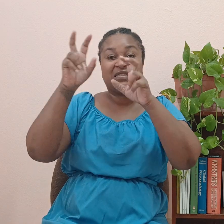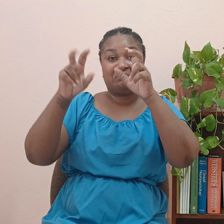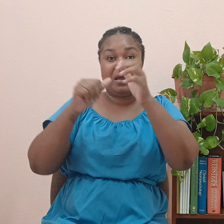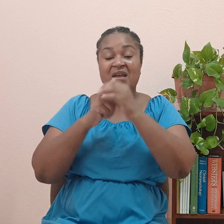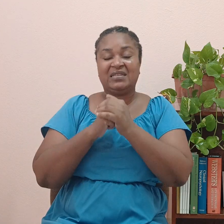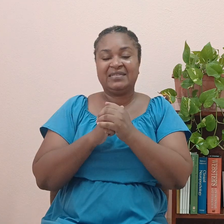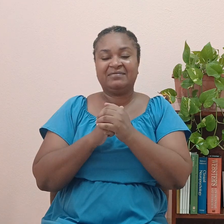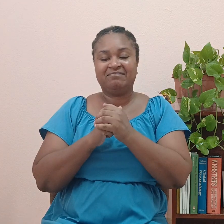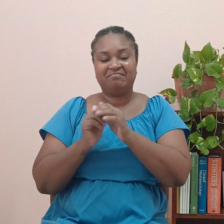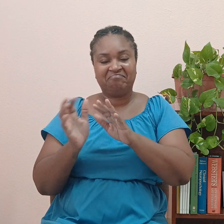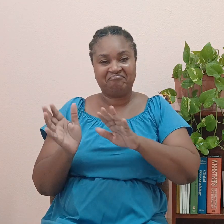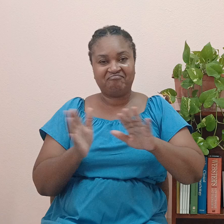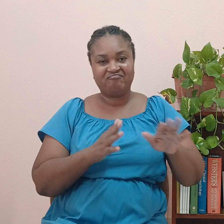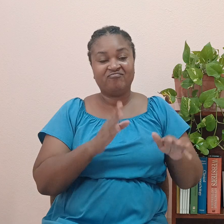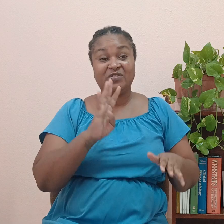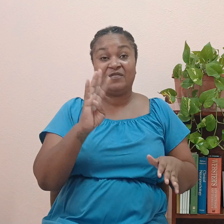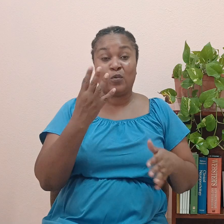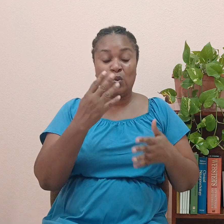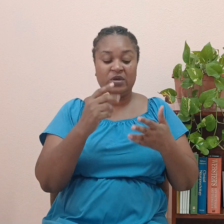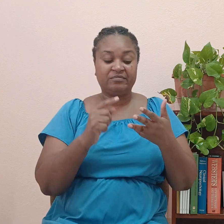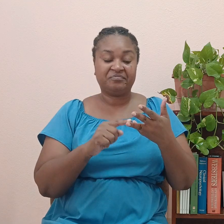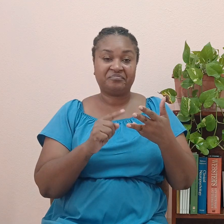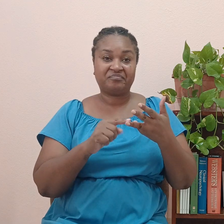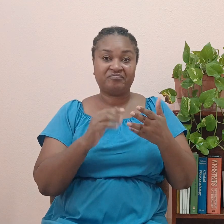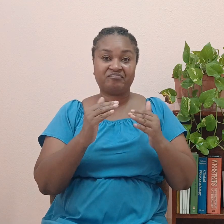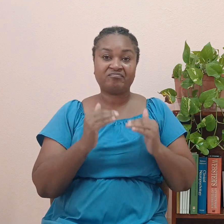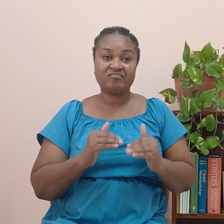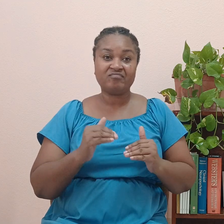Intellectual. Do brain exercises.